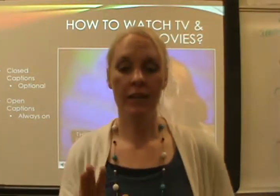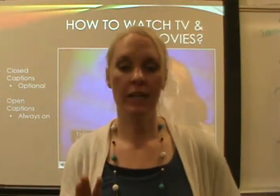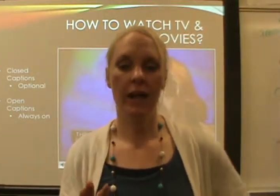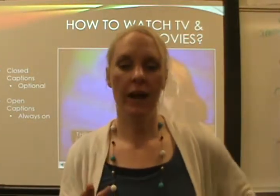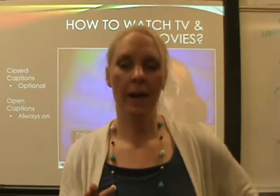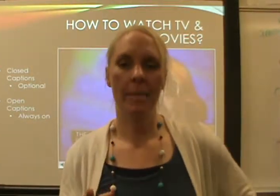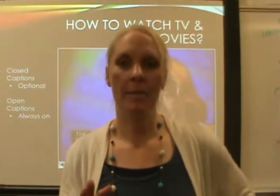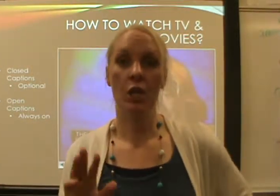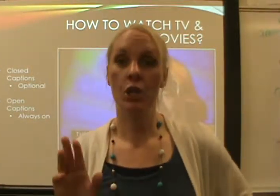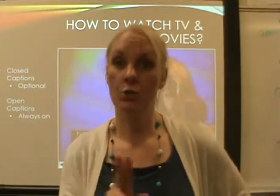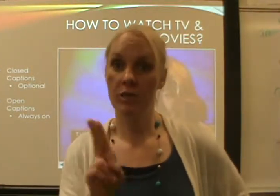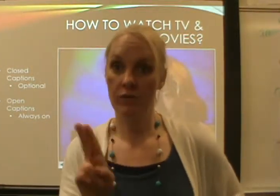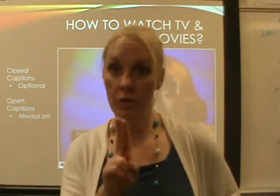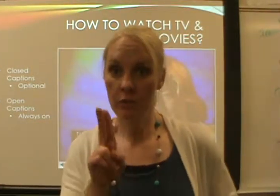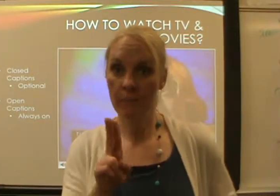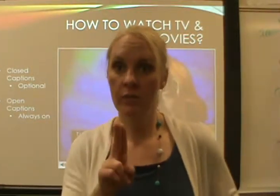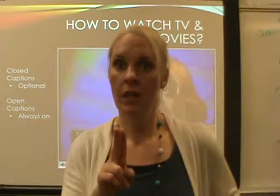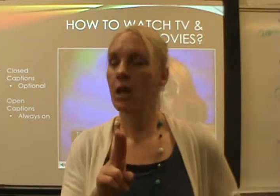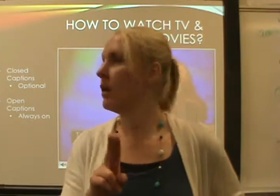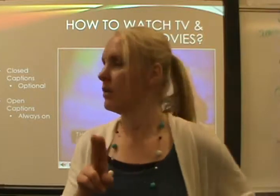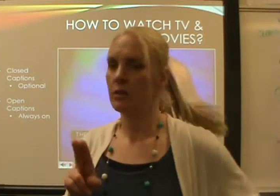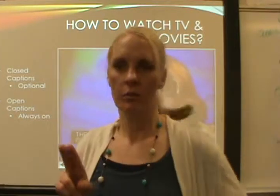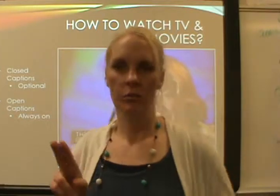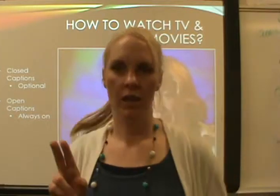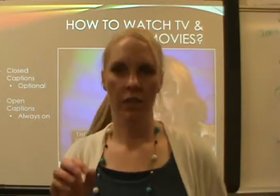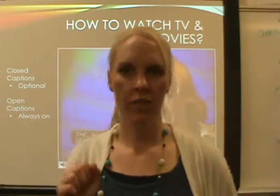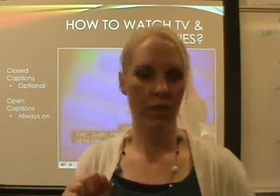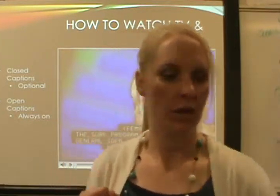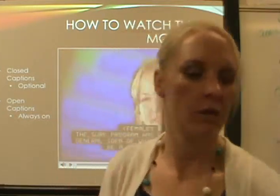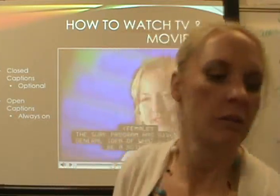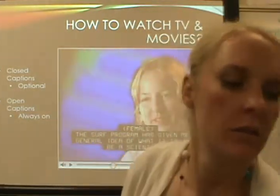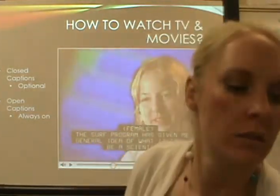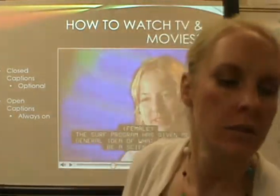very useful with